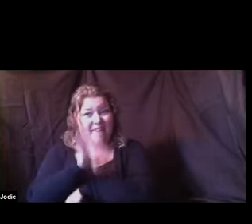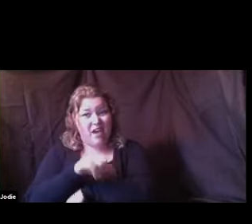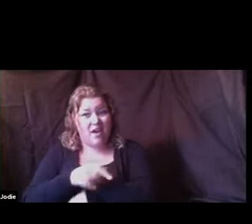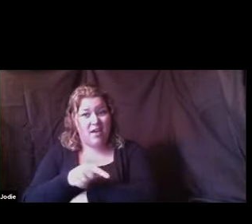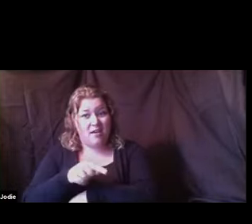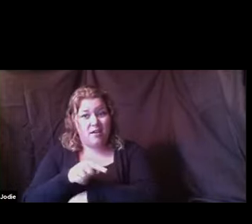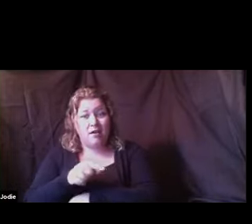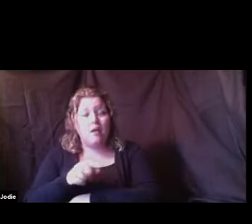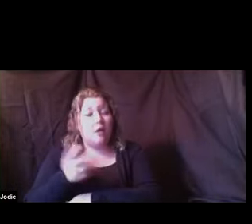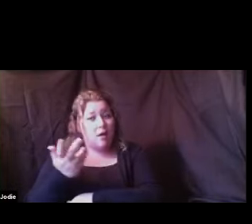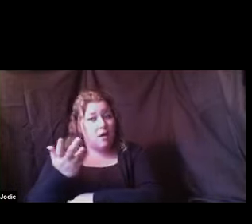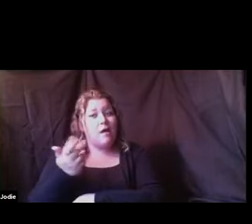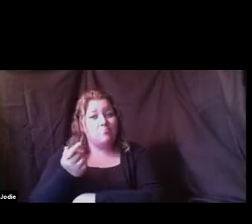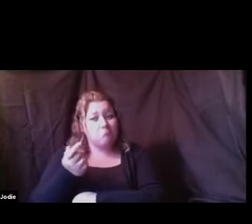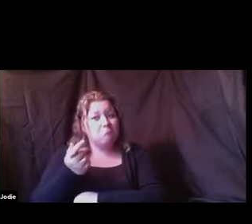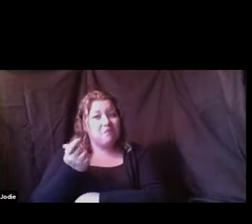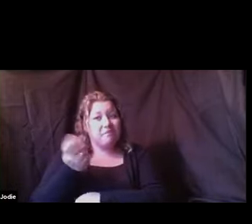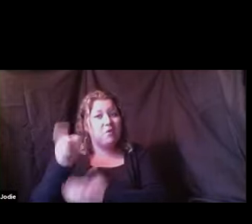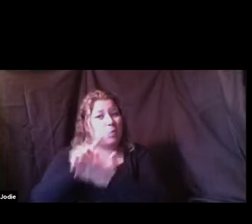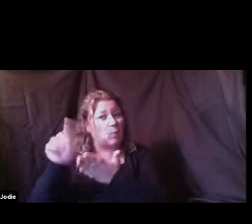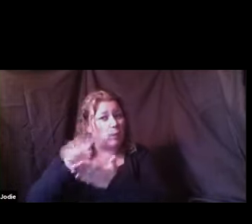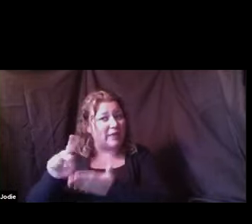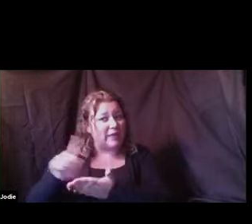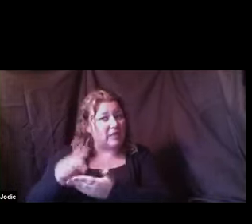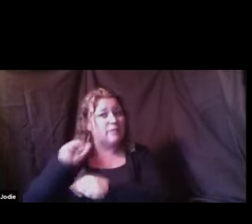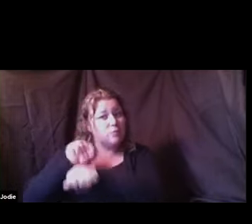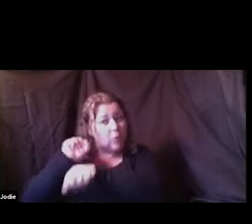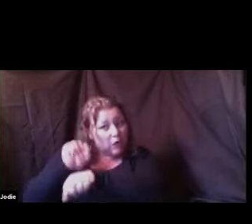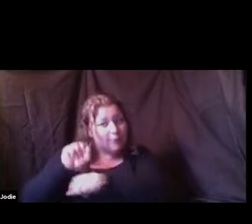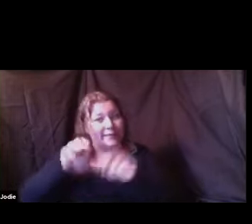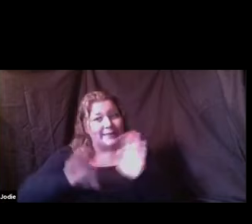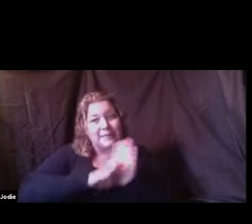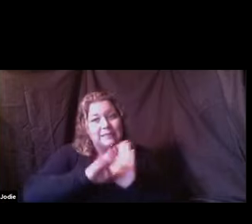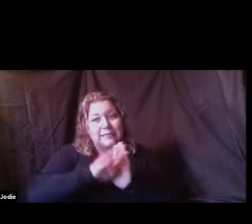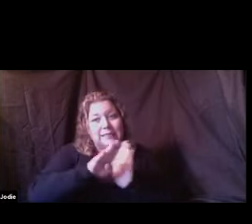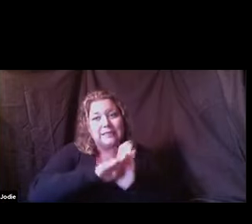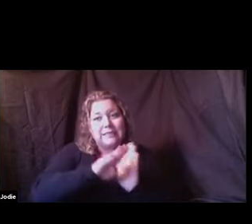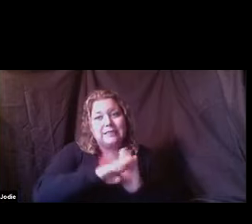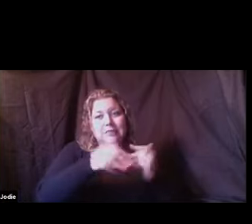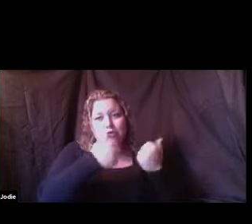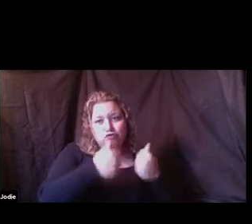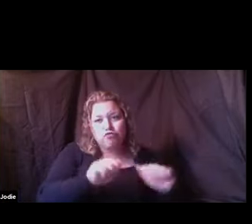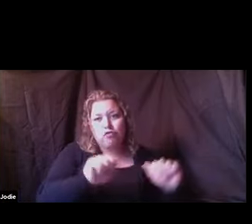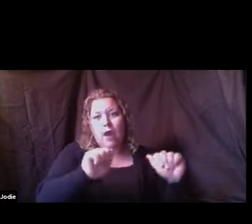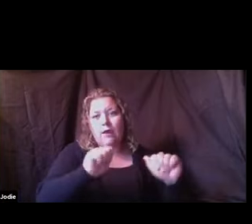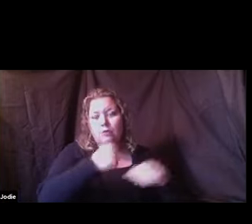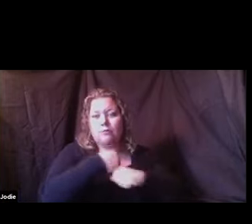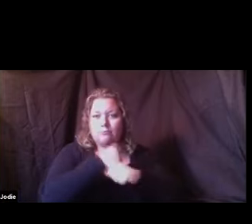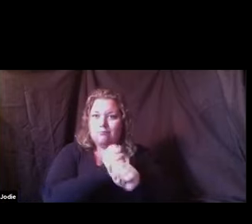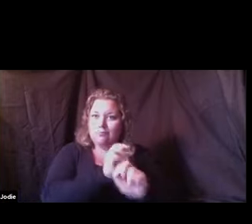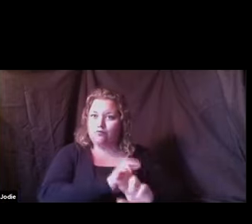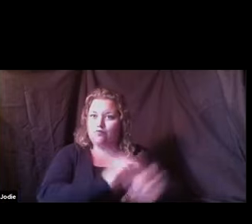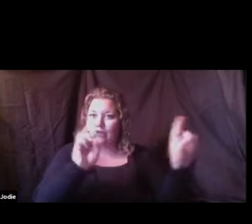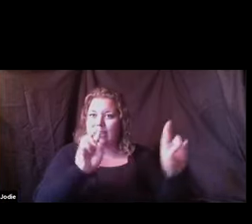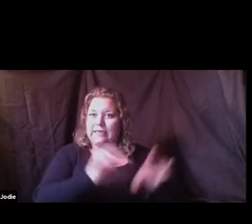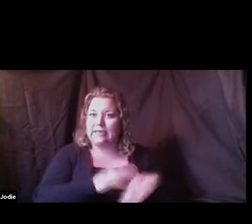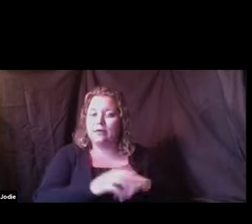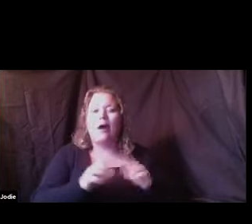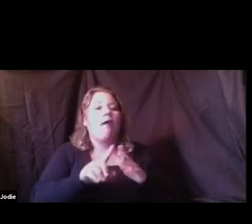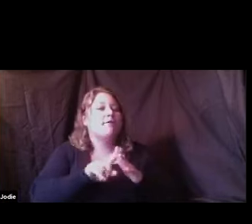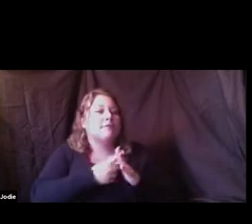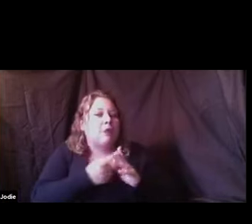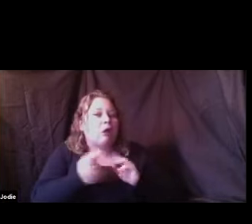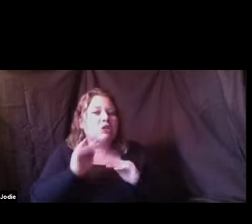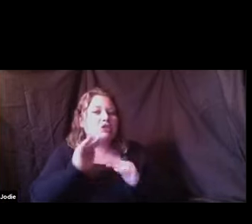it's been weeks that we've been working on this to build it up. It started small, of